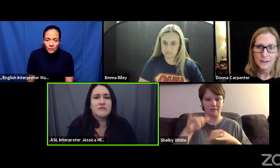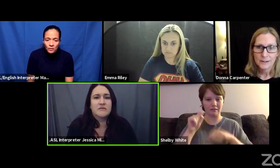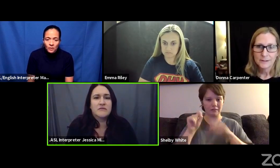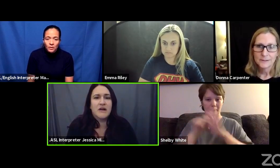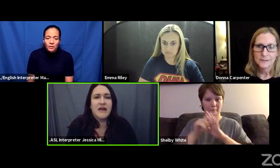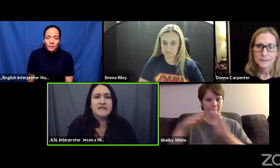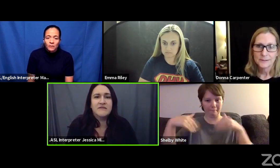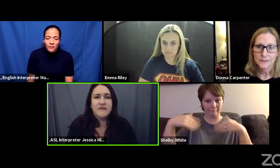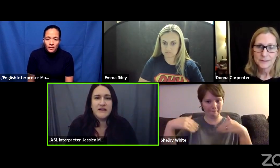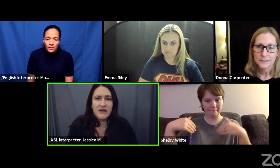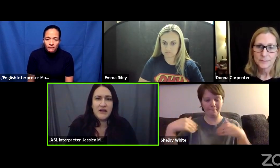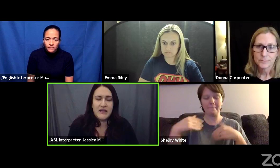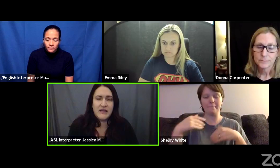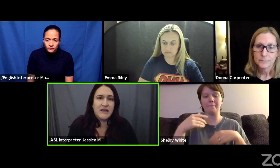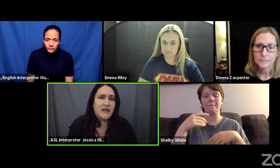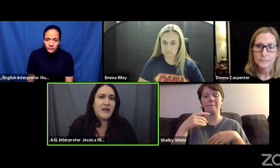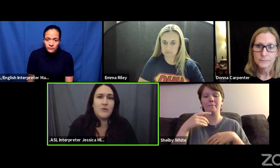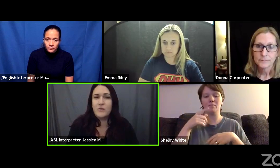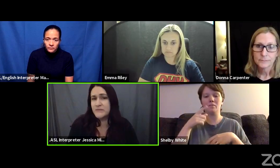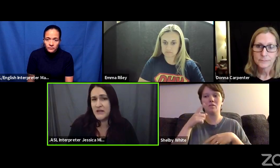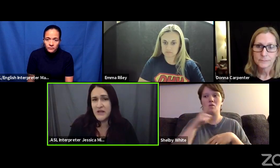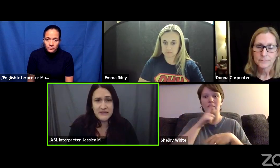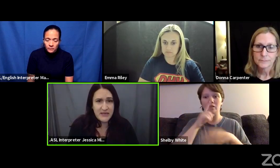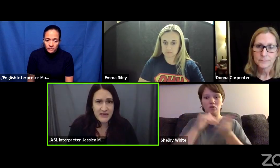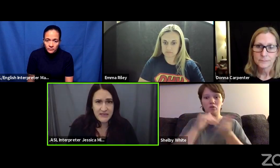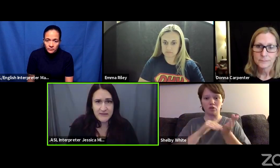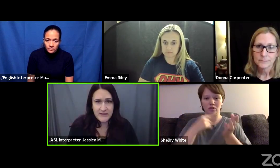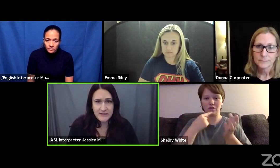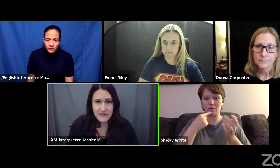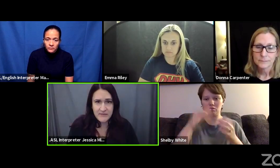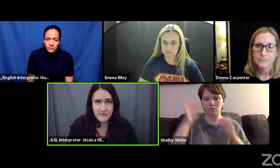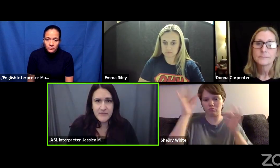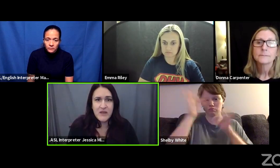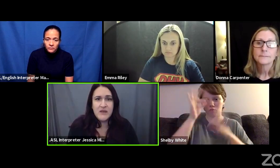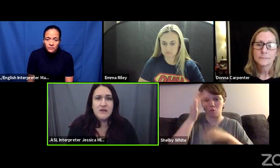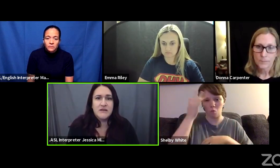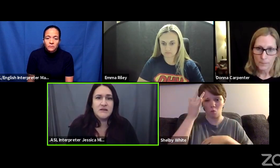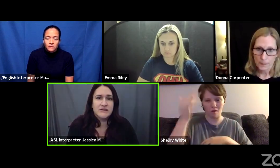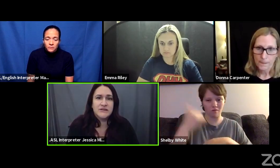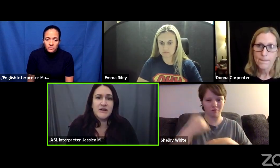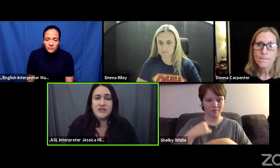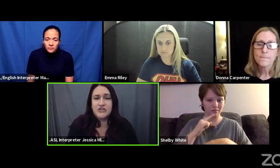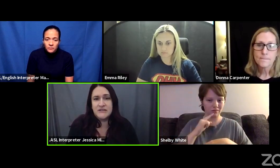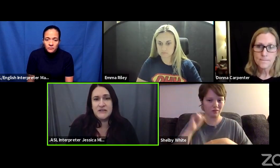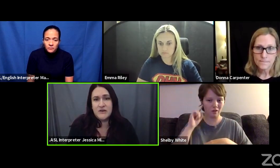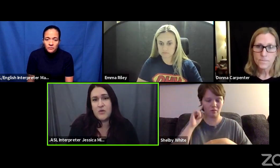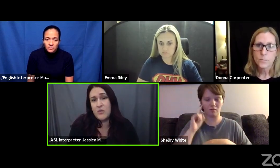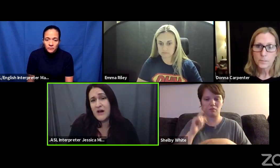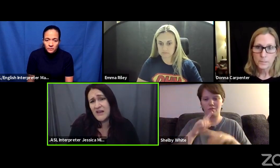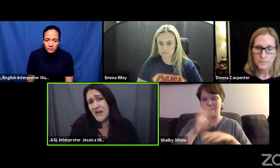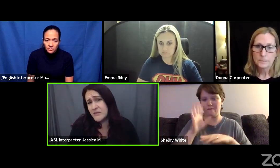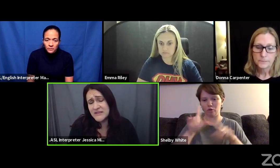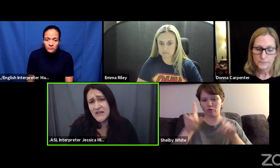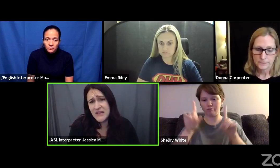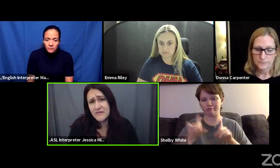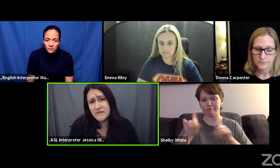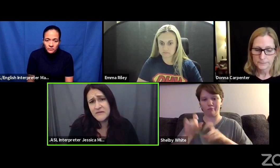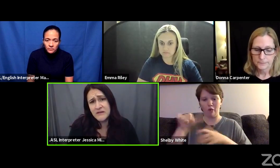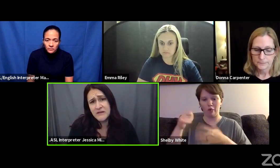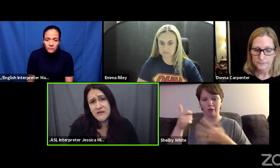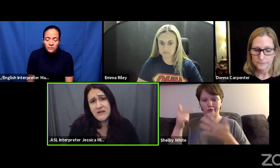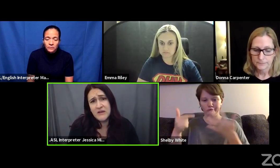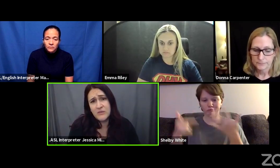So I didn't find out I was blind yet at that time. The doctor actually didn't know why I was